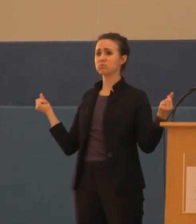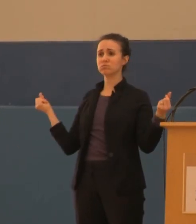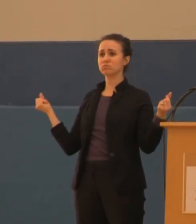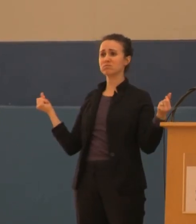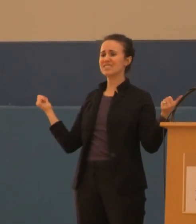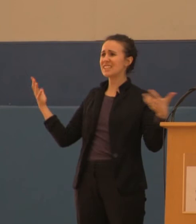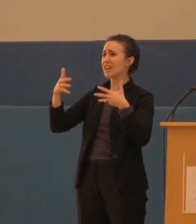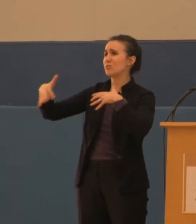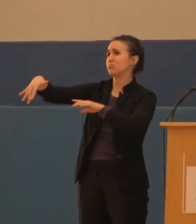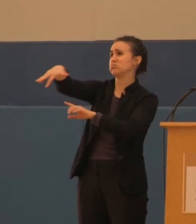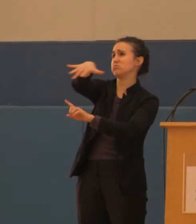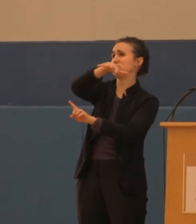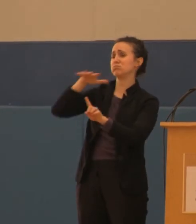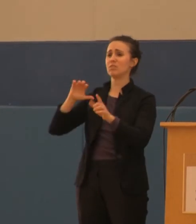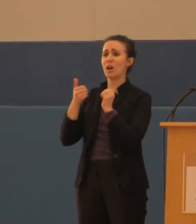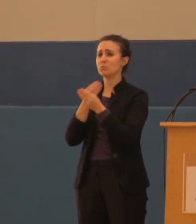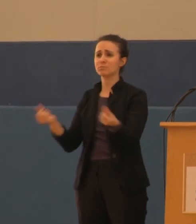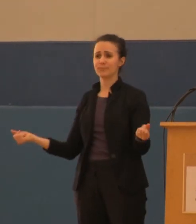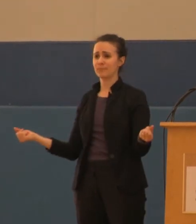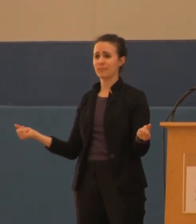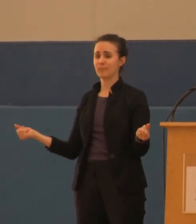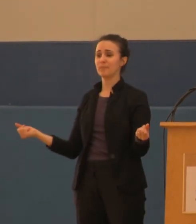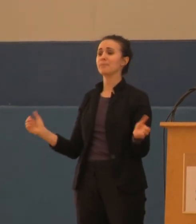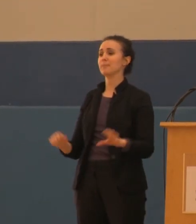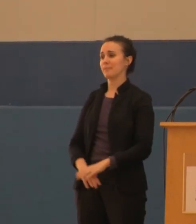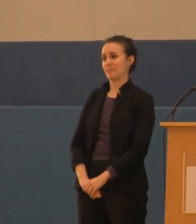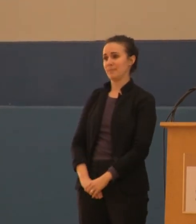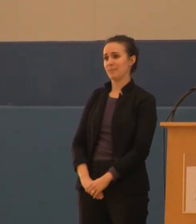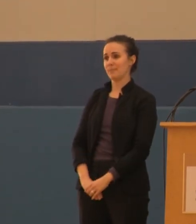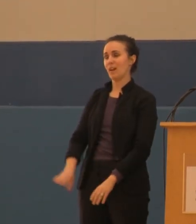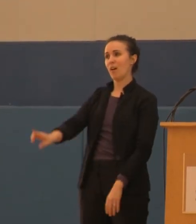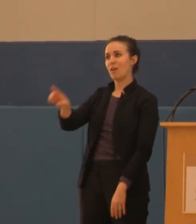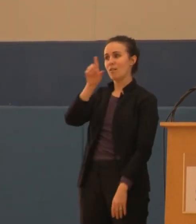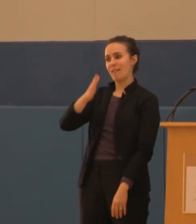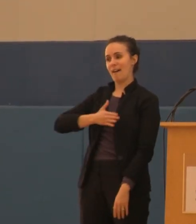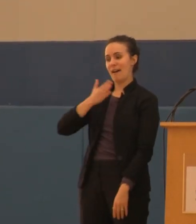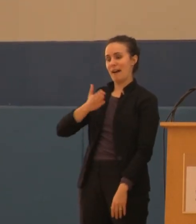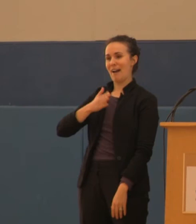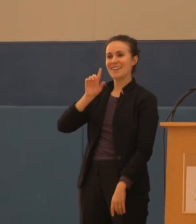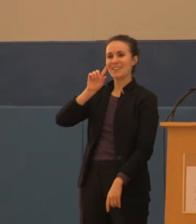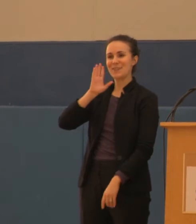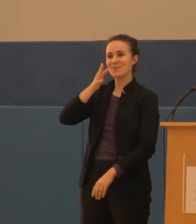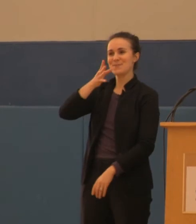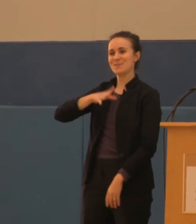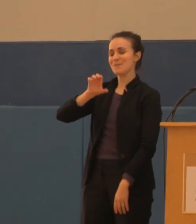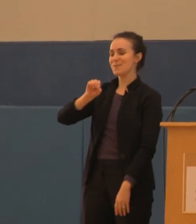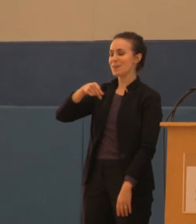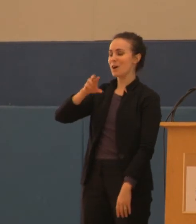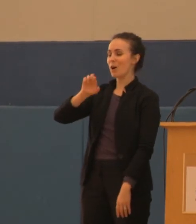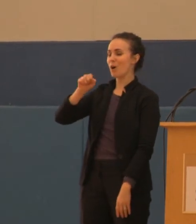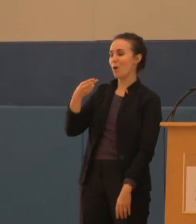is all around? Well, I was very delighted to hear Oprah Winfrey talk about this